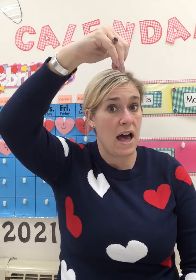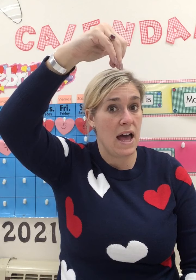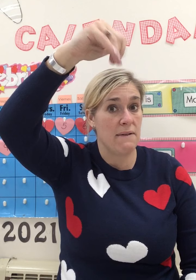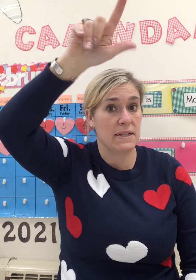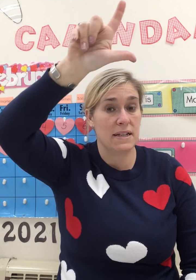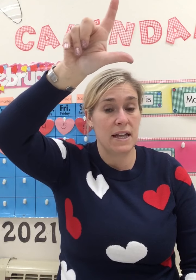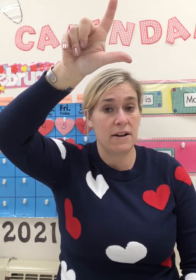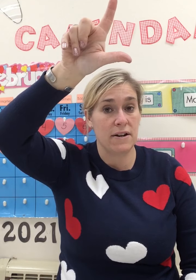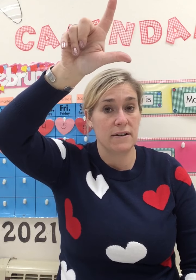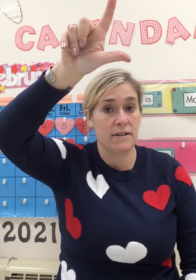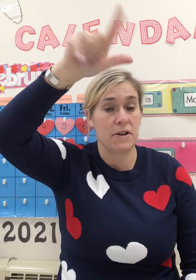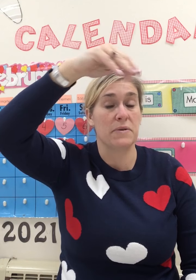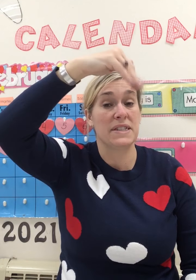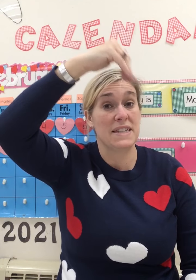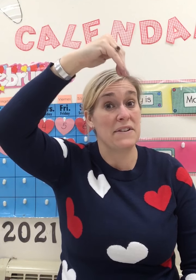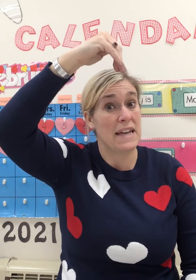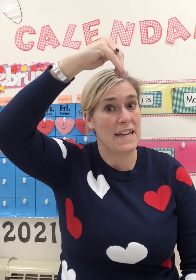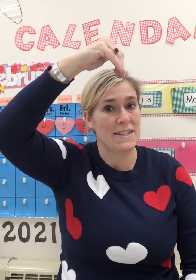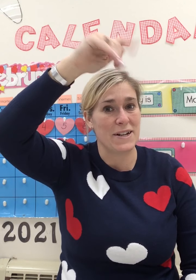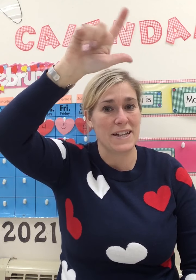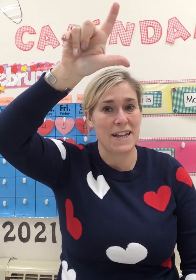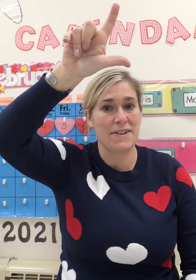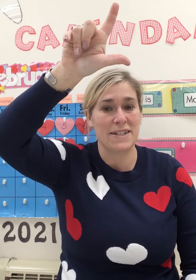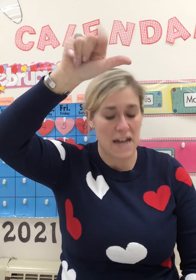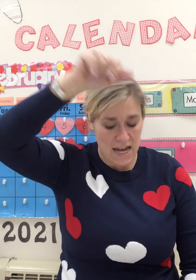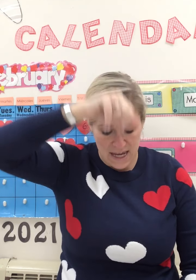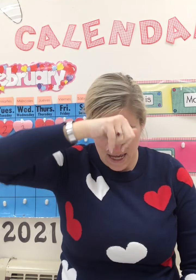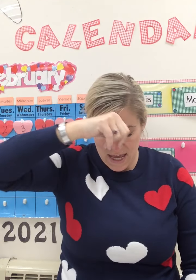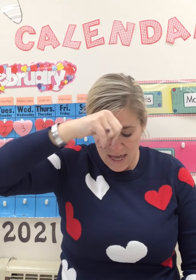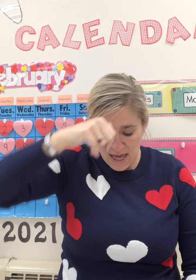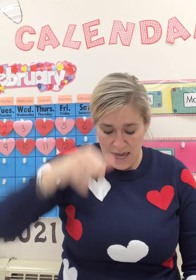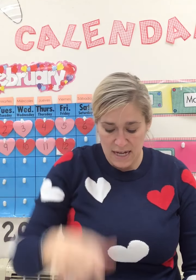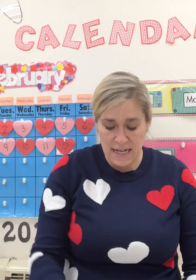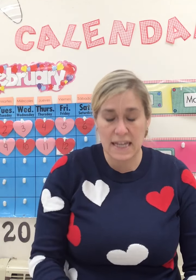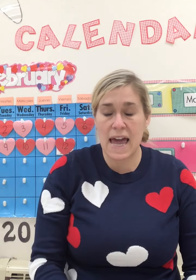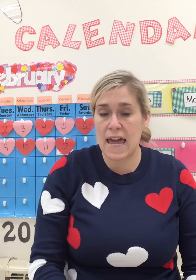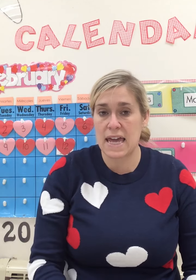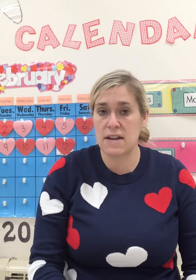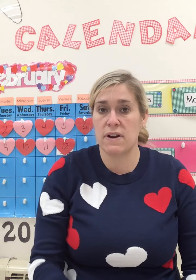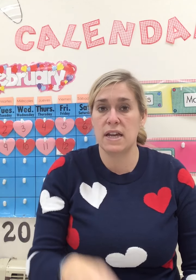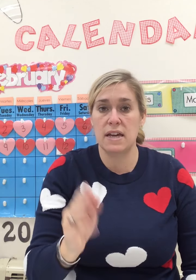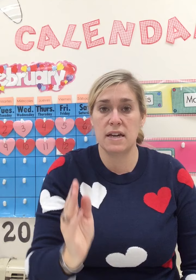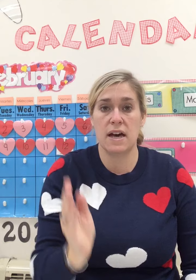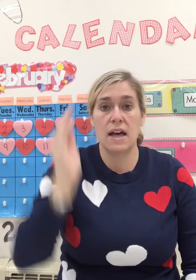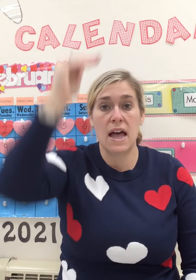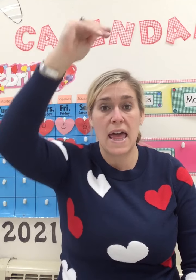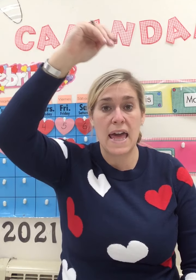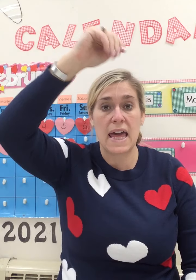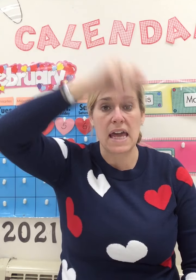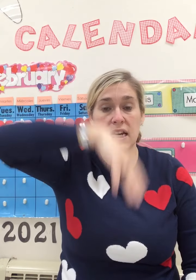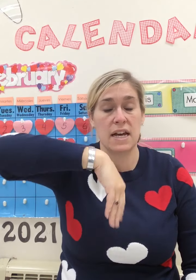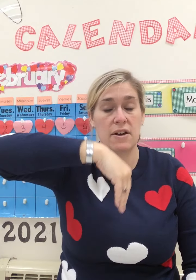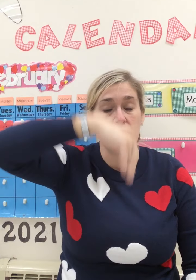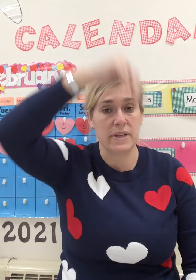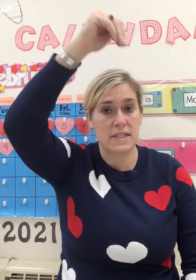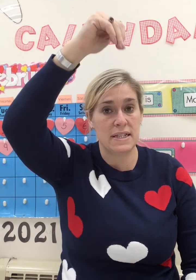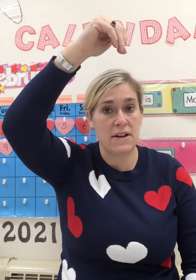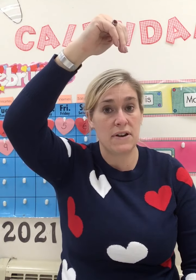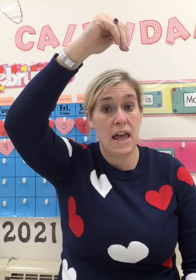I. What's the letter? Or what's the sound? I. Sorry. Letter is I. And cane. Ready? K-ain. What's the sound?